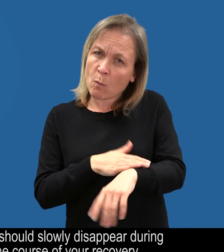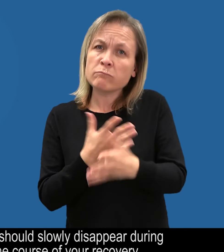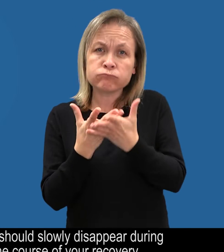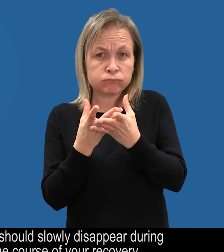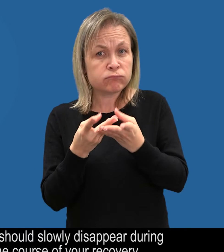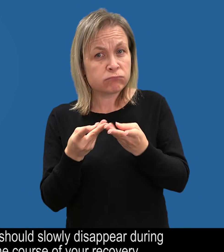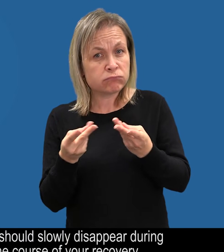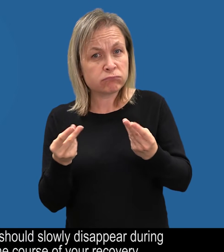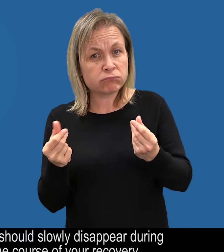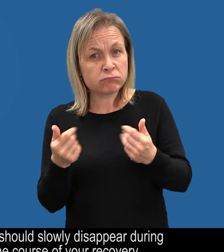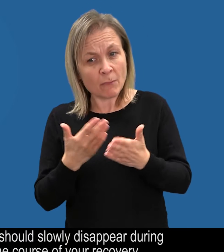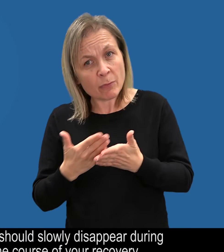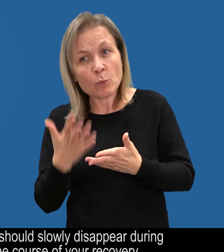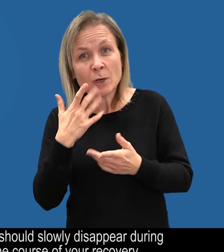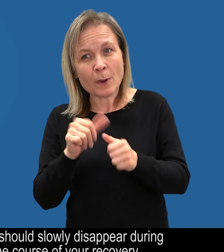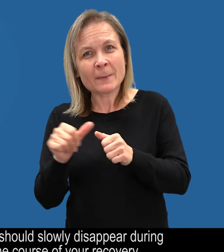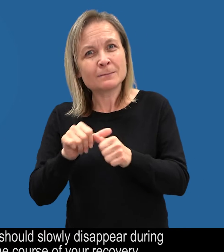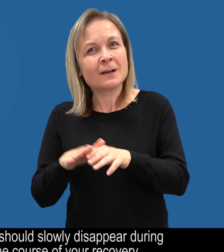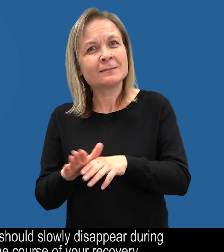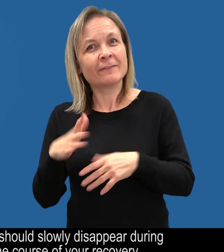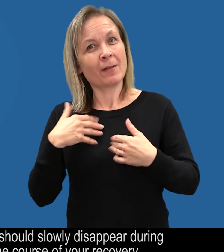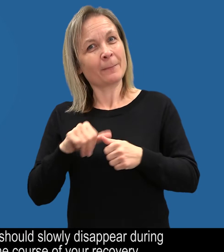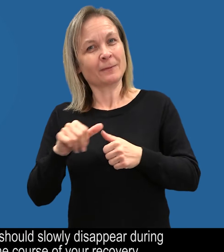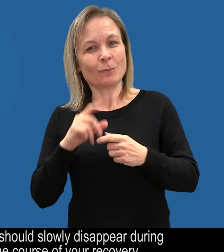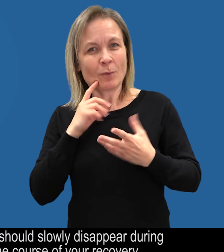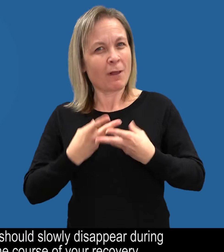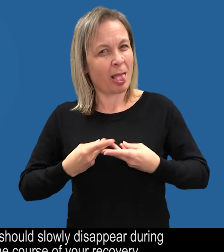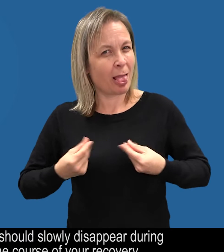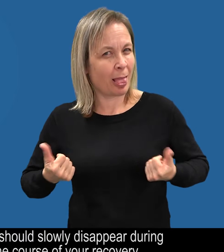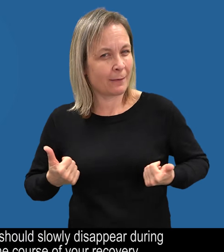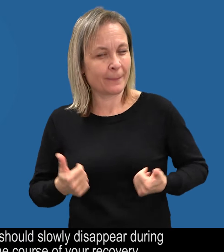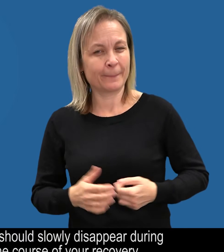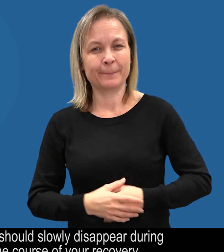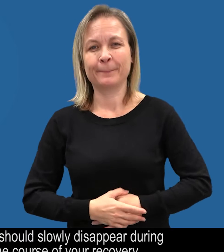This should slowly disappear during the course of your recovery.